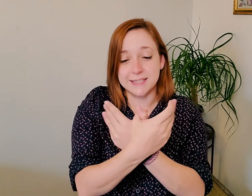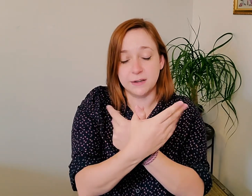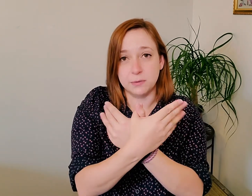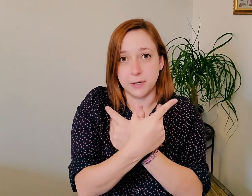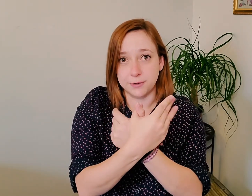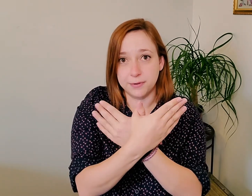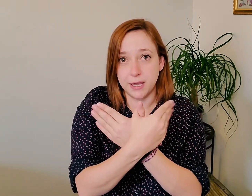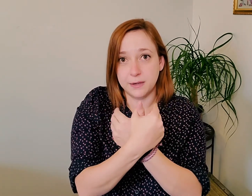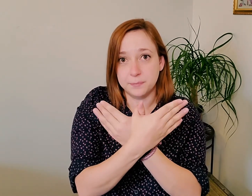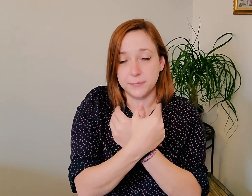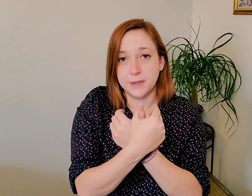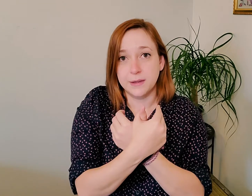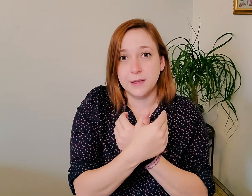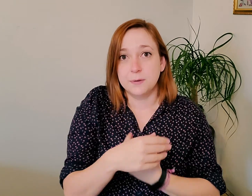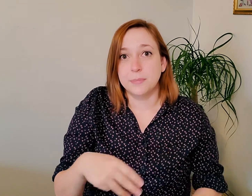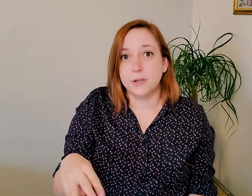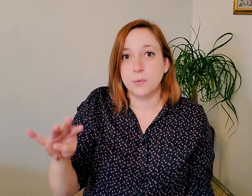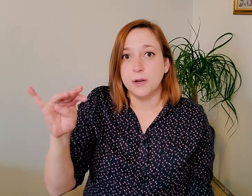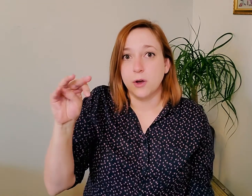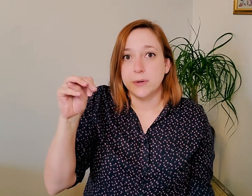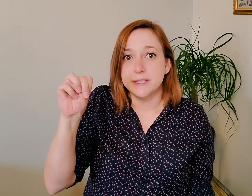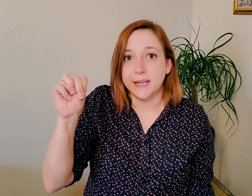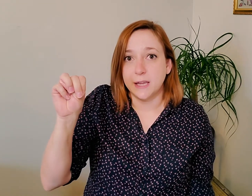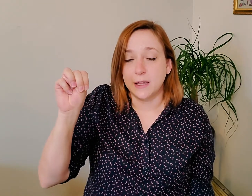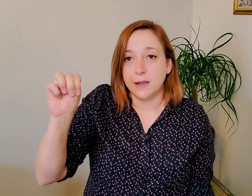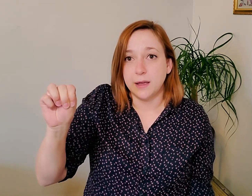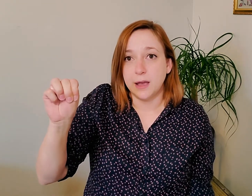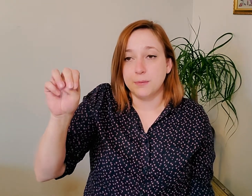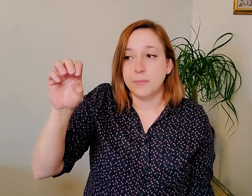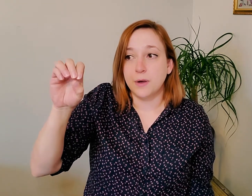for butterfly, but you want to always say